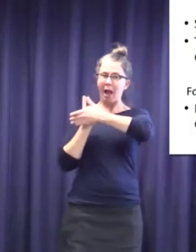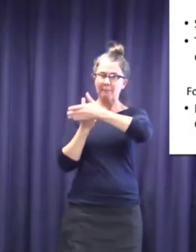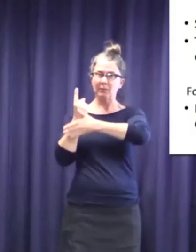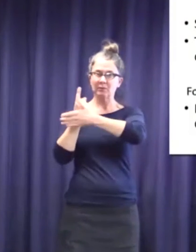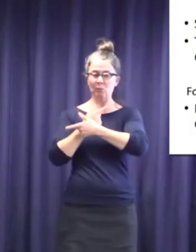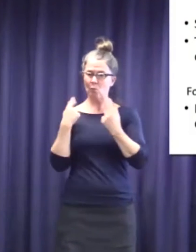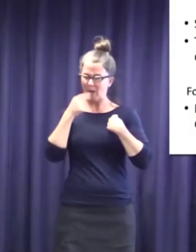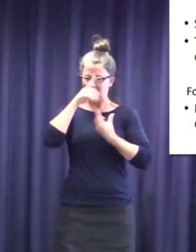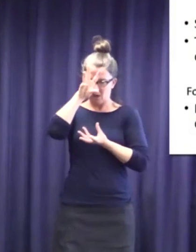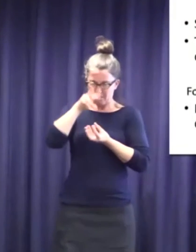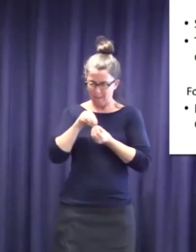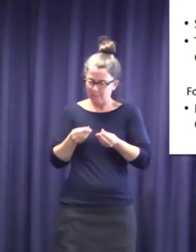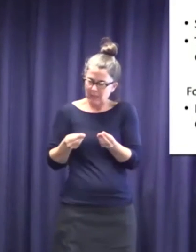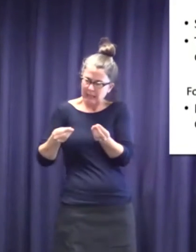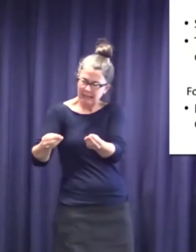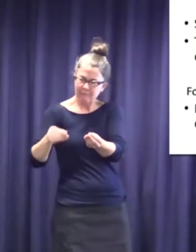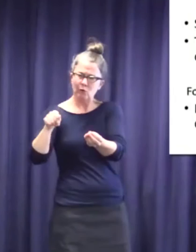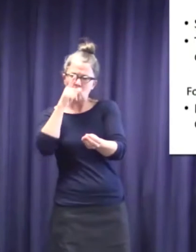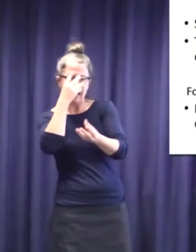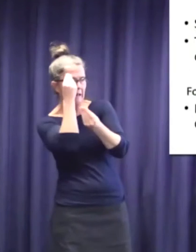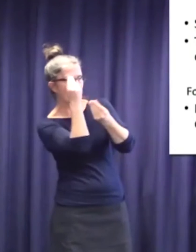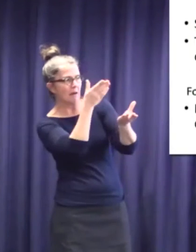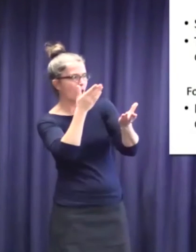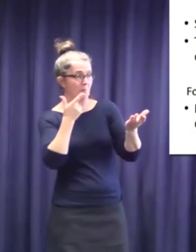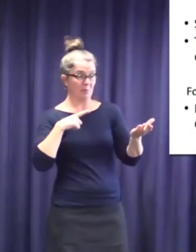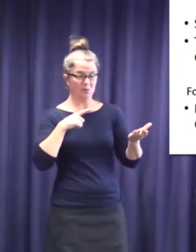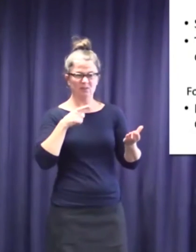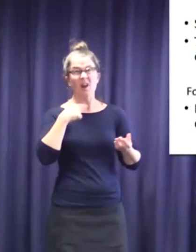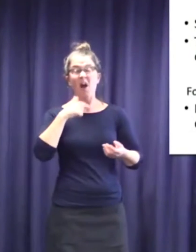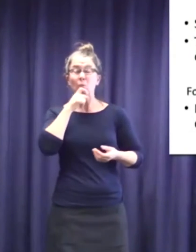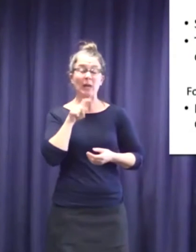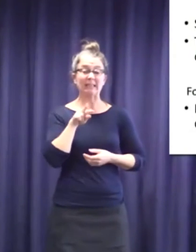would double it, because you just don't know, do you?